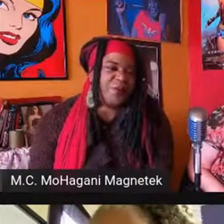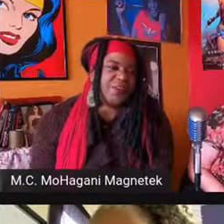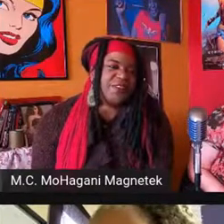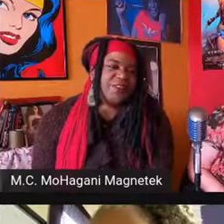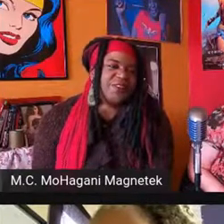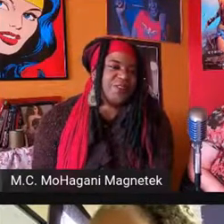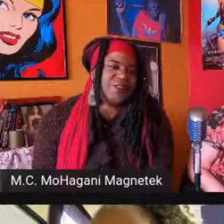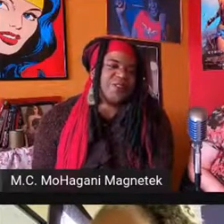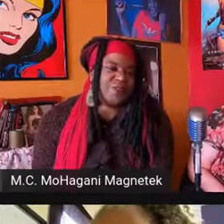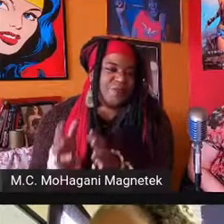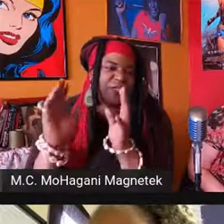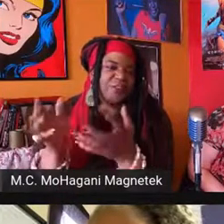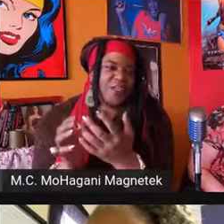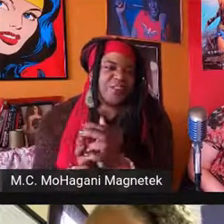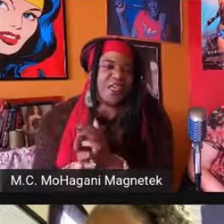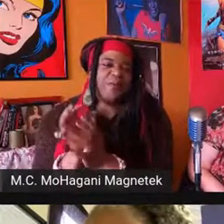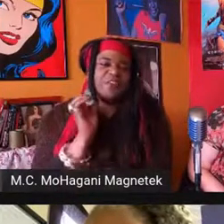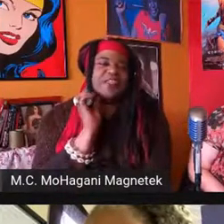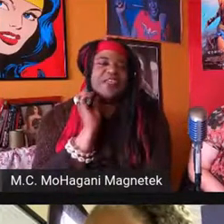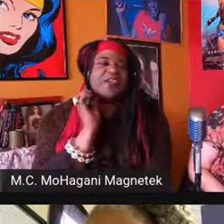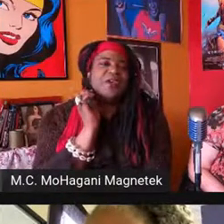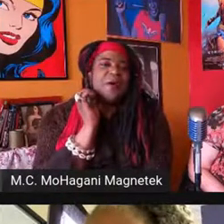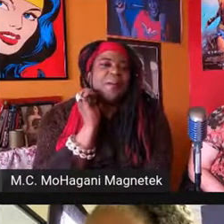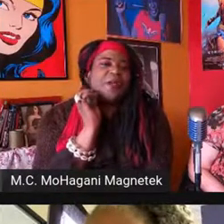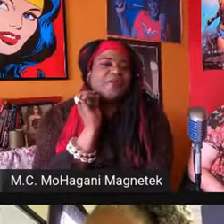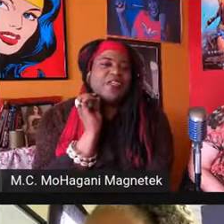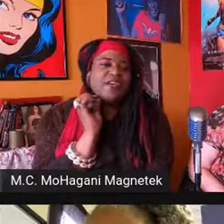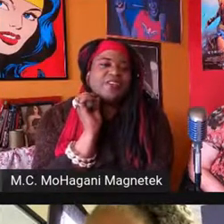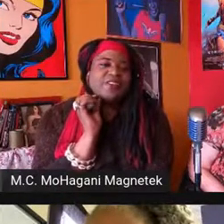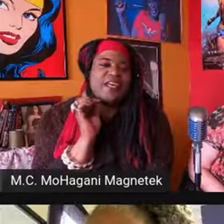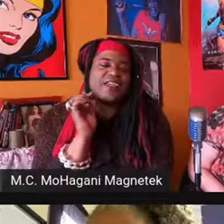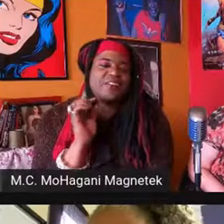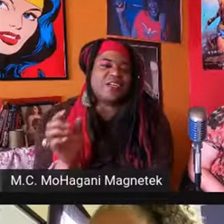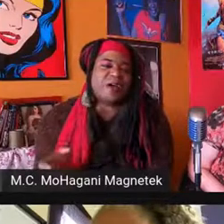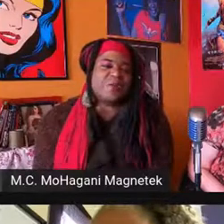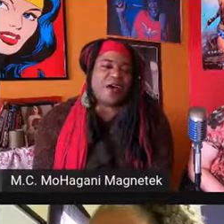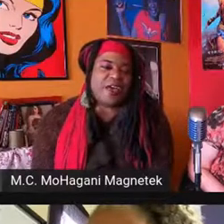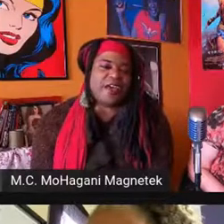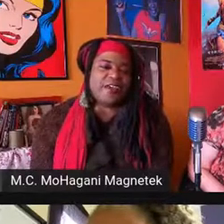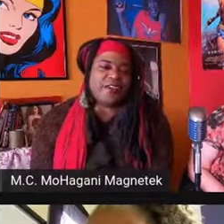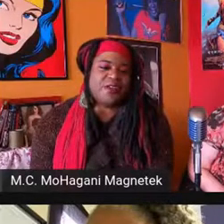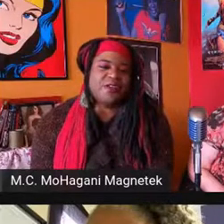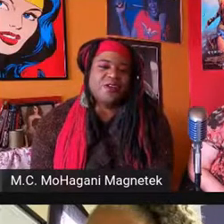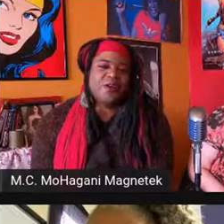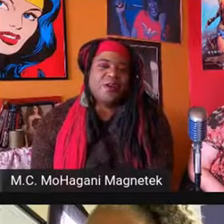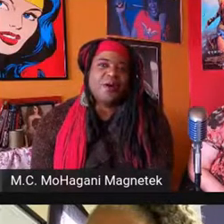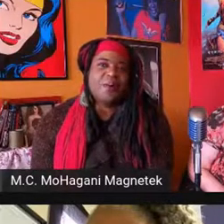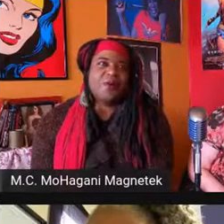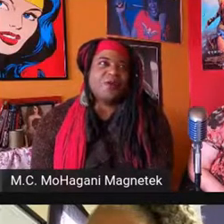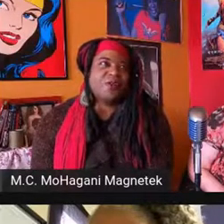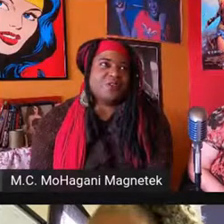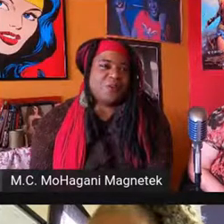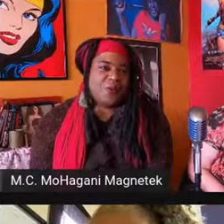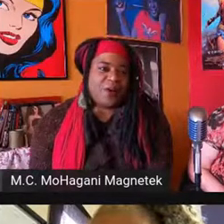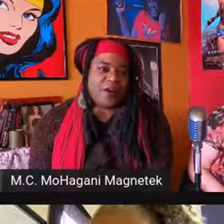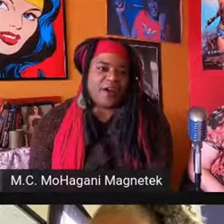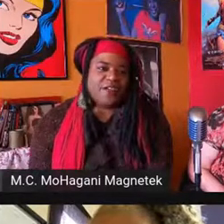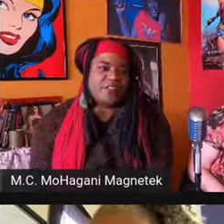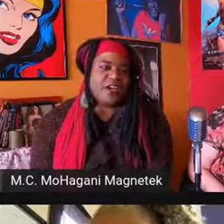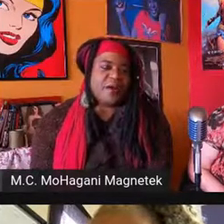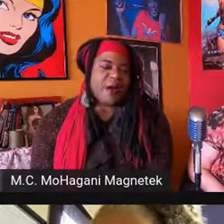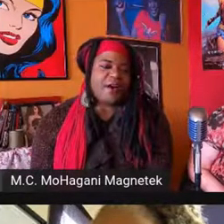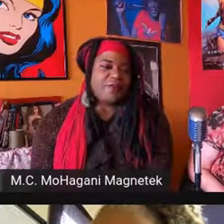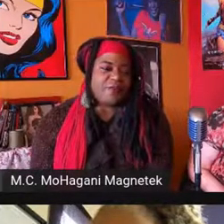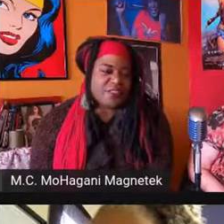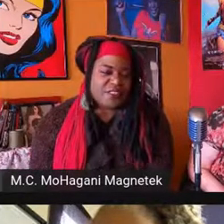right up here too in terms of the administrative type of thing. Mm-hmm. But if nothing else, like you talk about like, you know, moral support, you